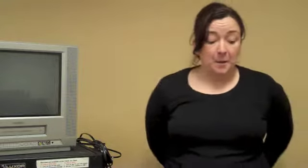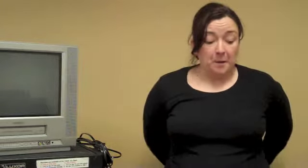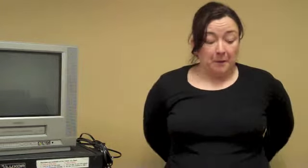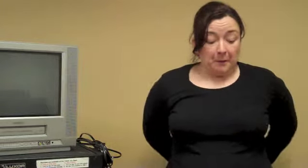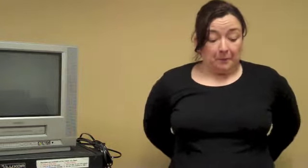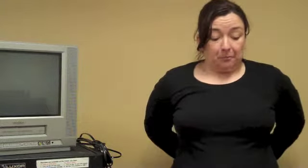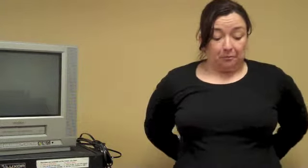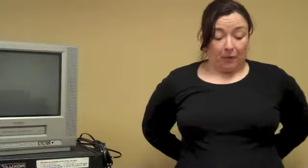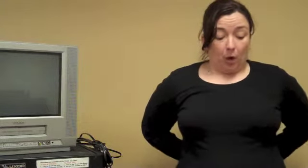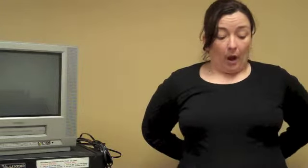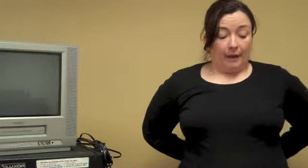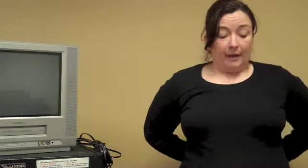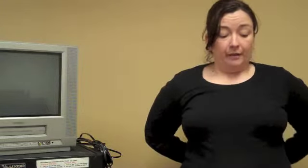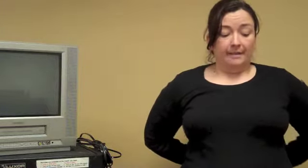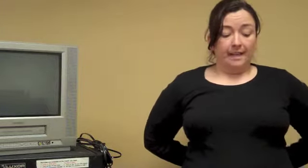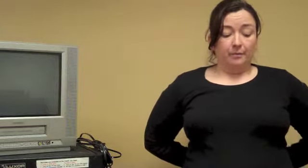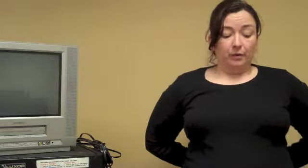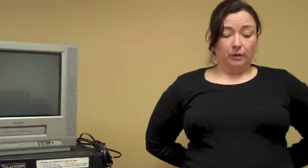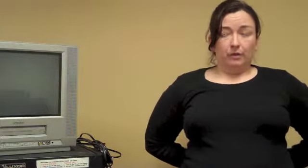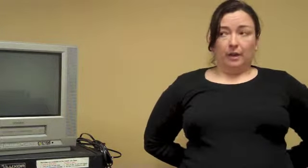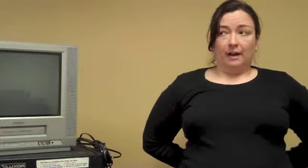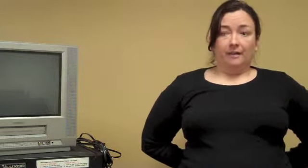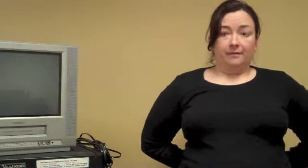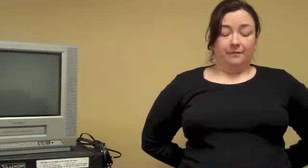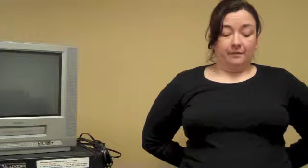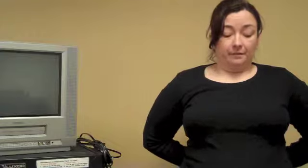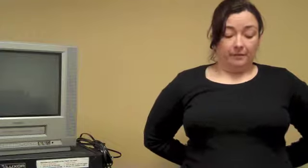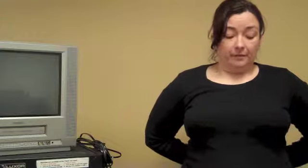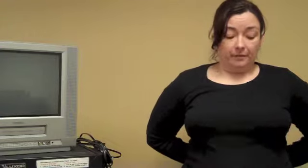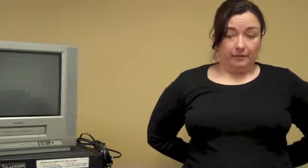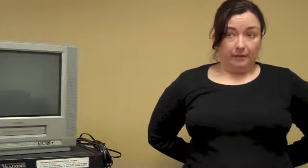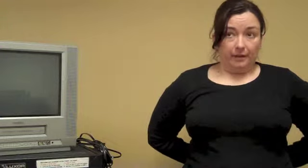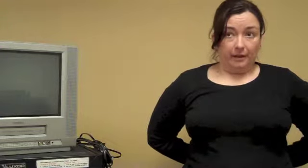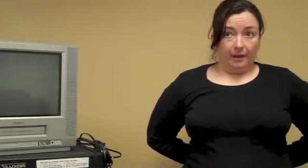gas. Another example of